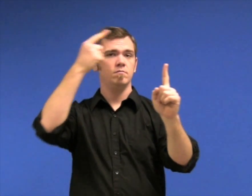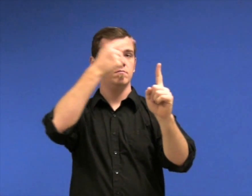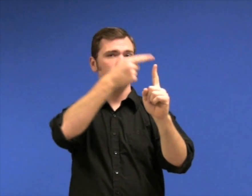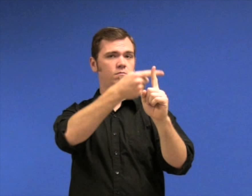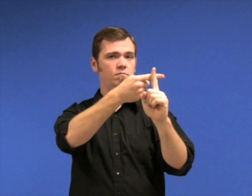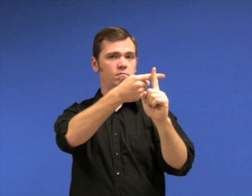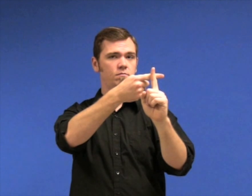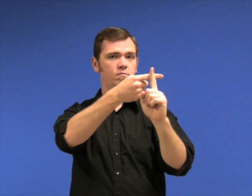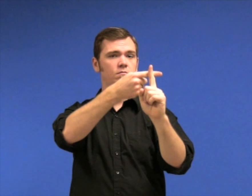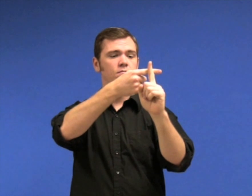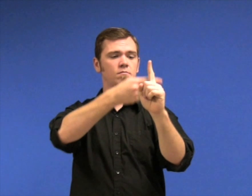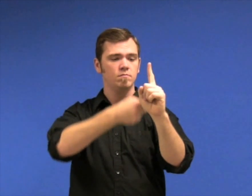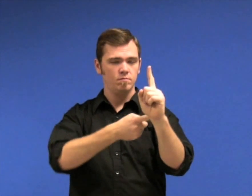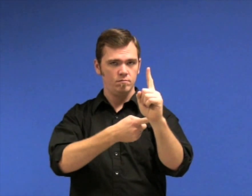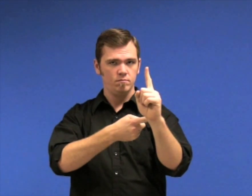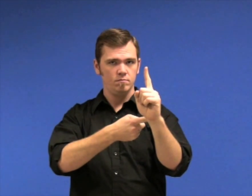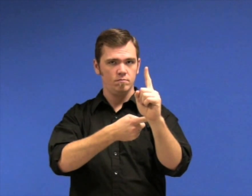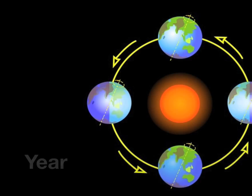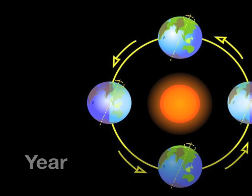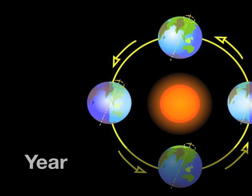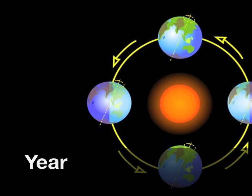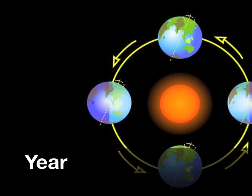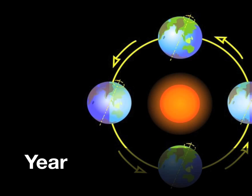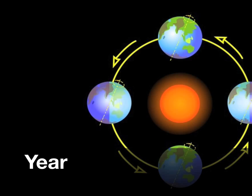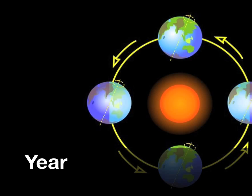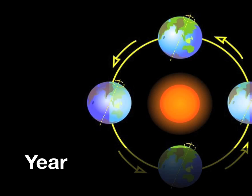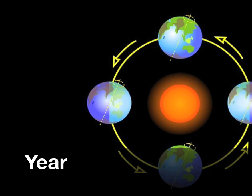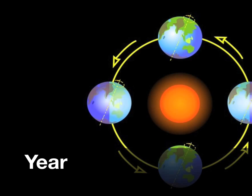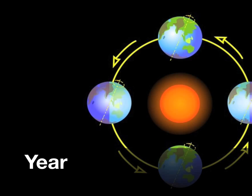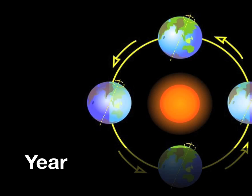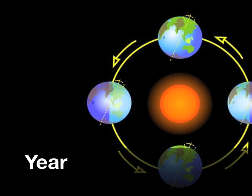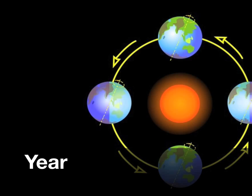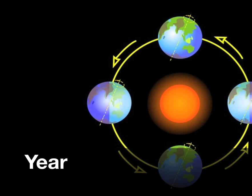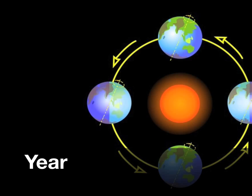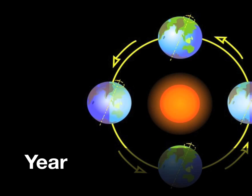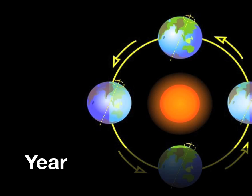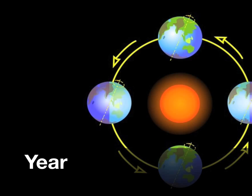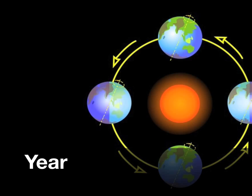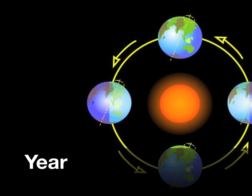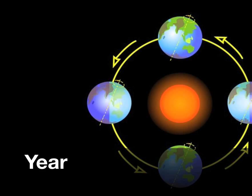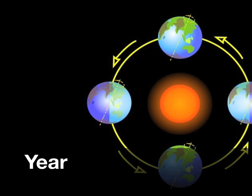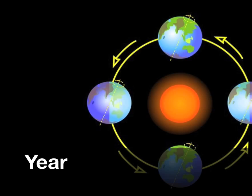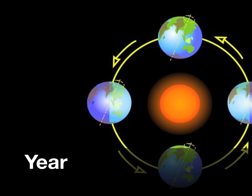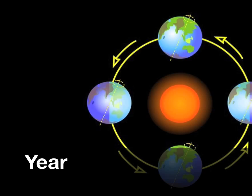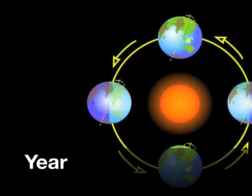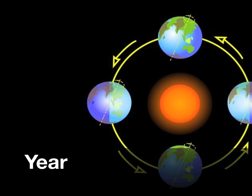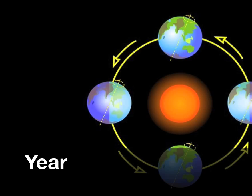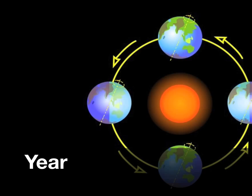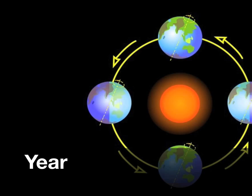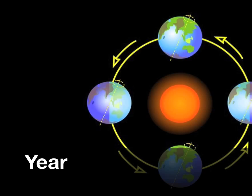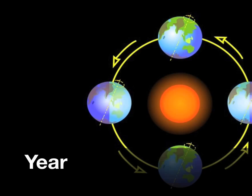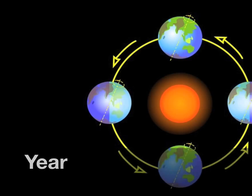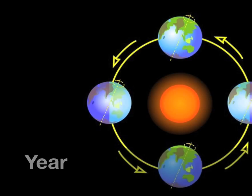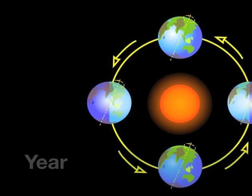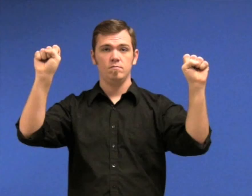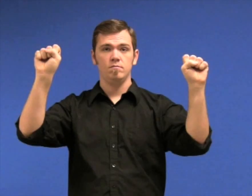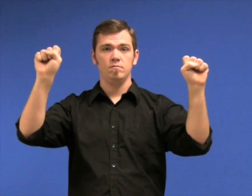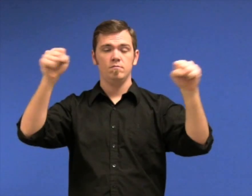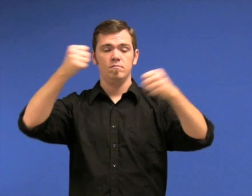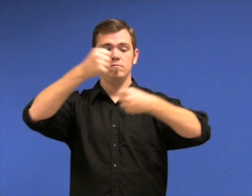calendar week by week. This is the sign for month. All right, our next sign is year. I want you to think about the earth revolving around the sun. Here's the